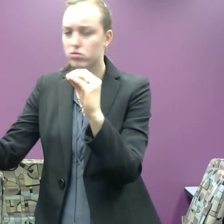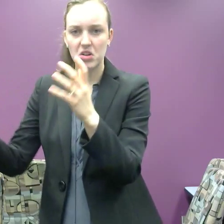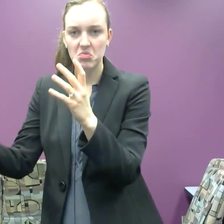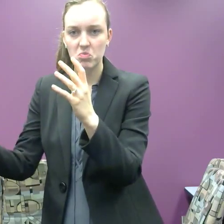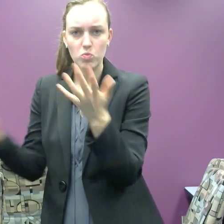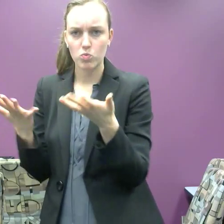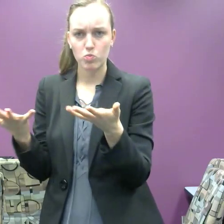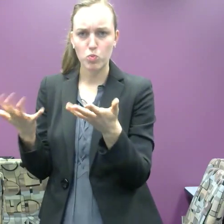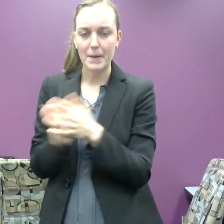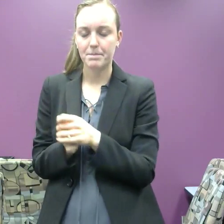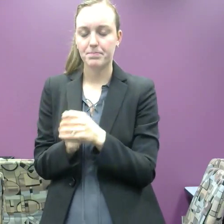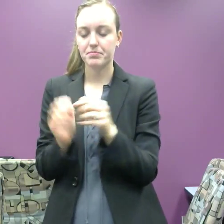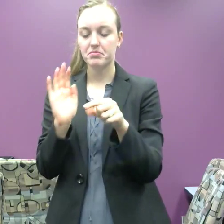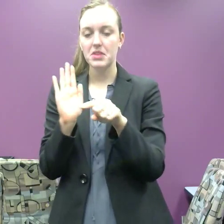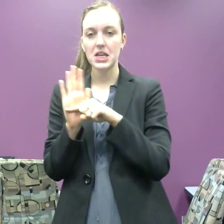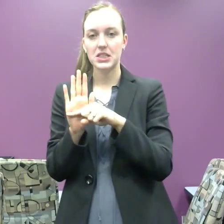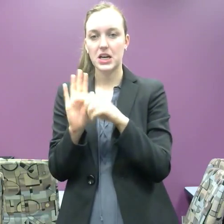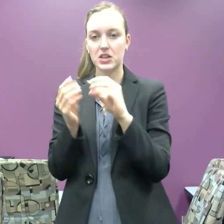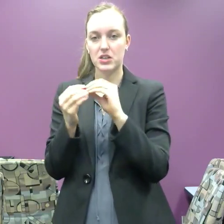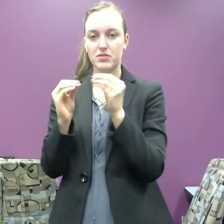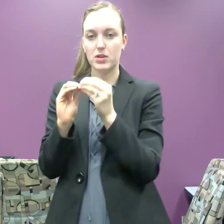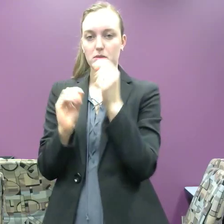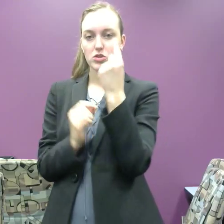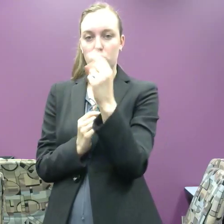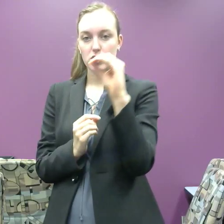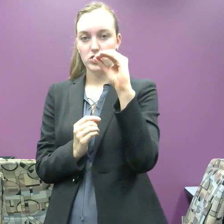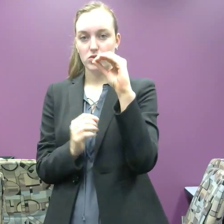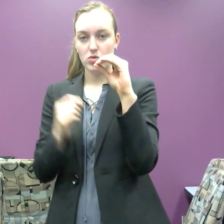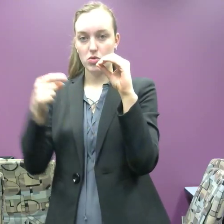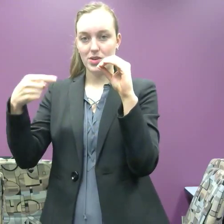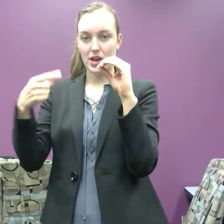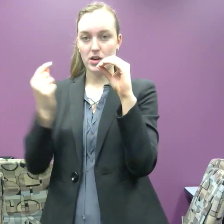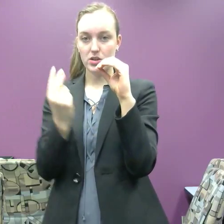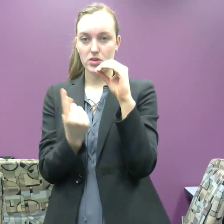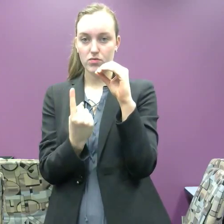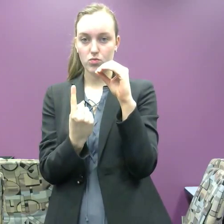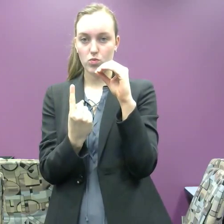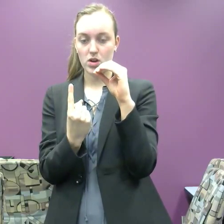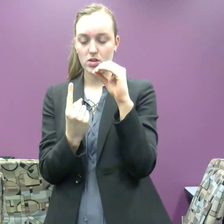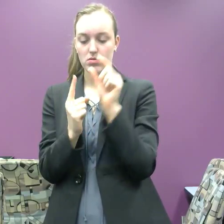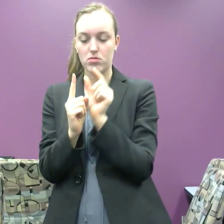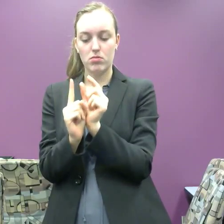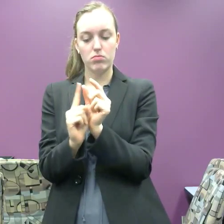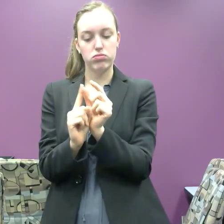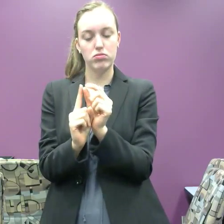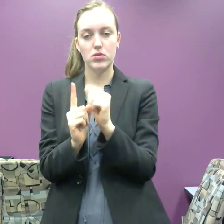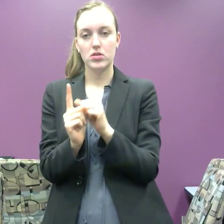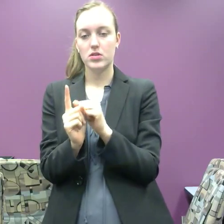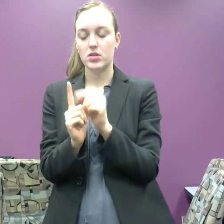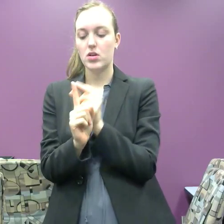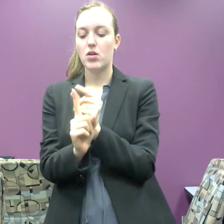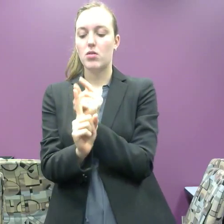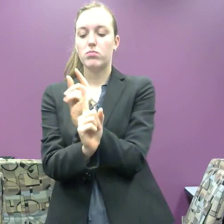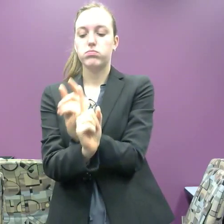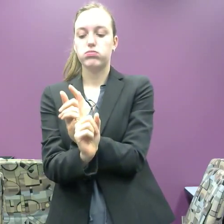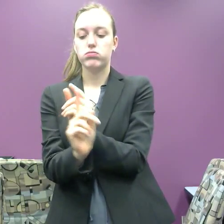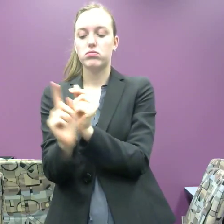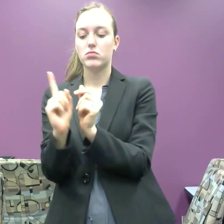our unit, we go 1, so that's the home for -1, and right there is the home for -2.